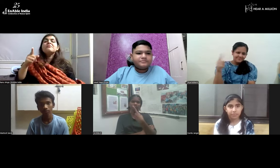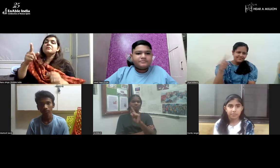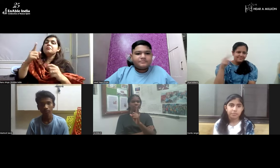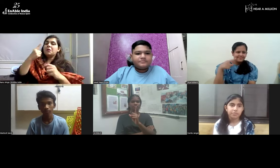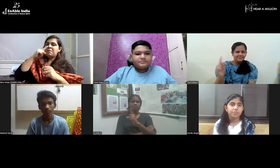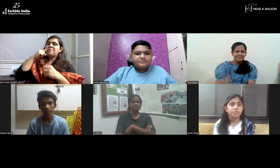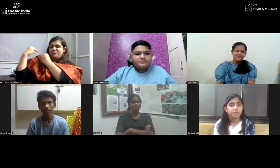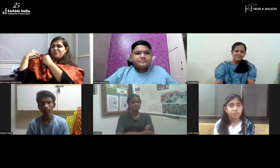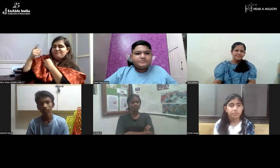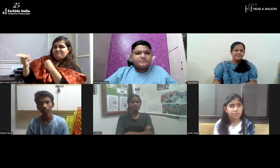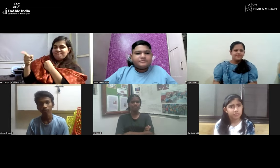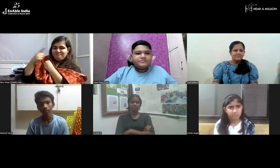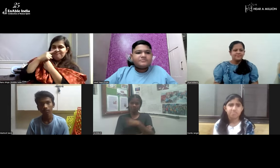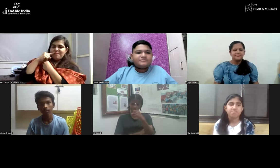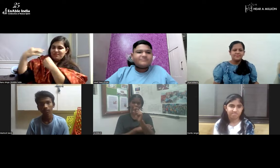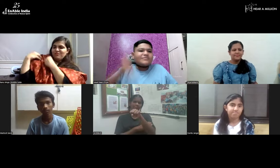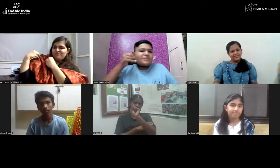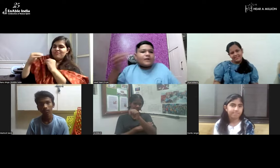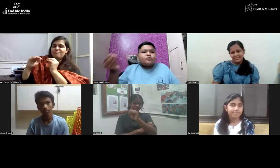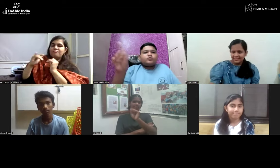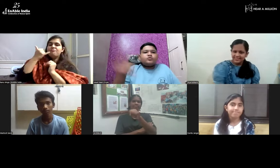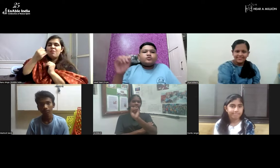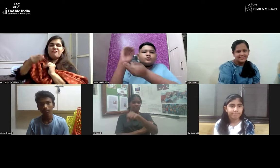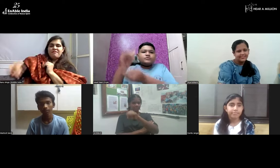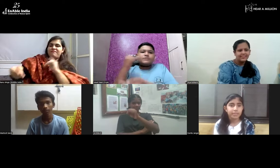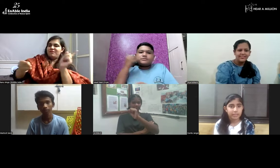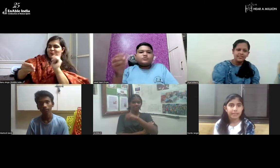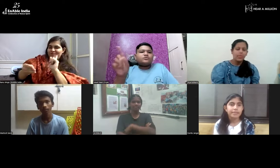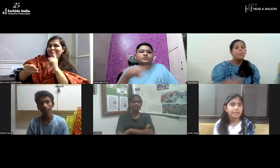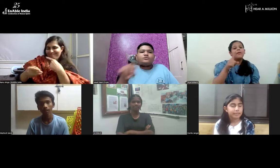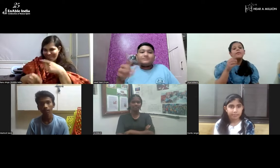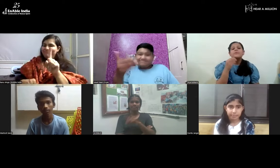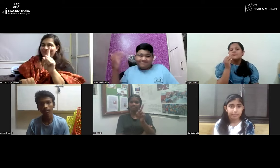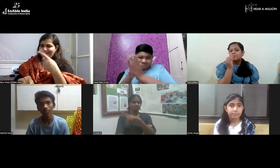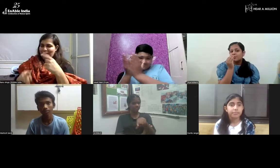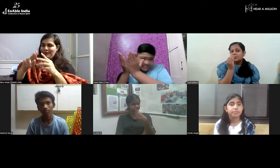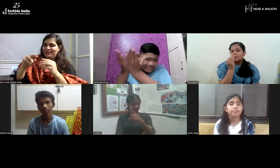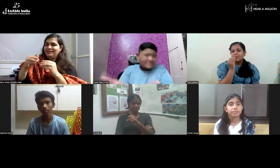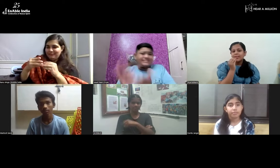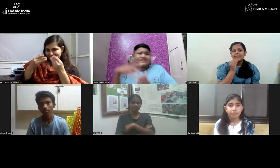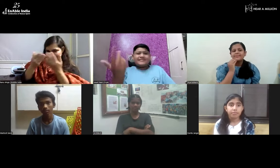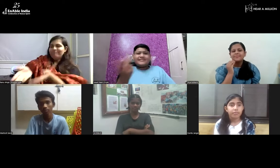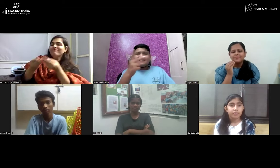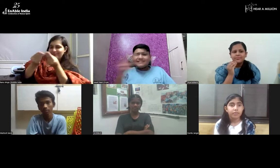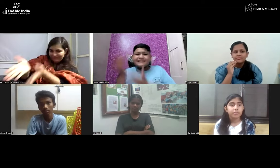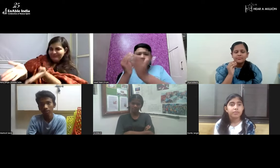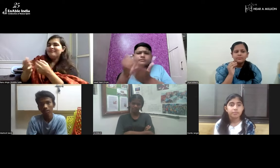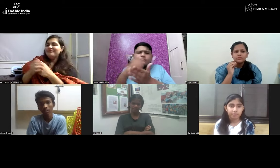members if a bad touch happens. And if they want to file a case, they can go to the police also if it's related to